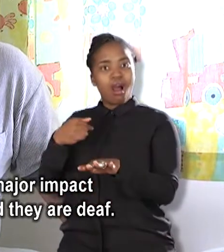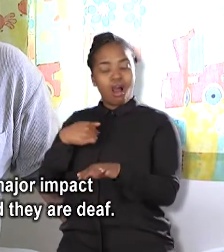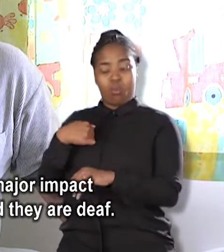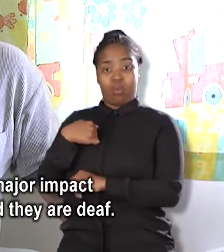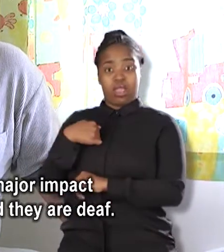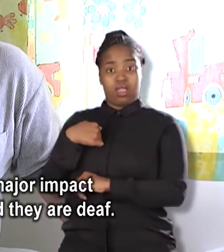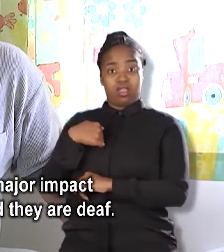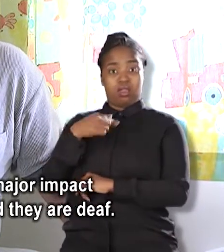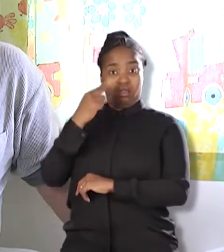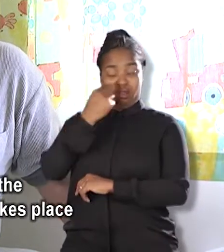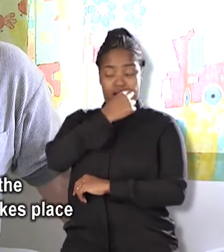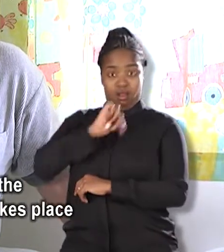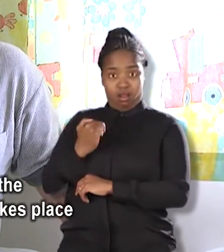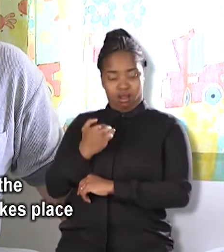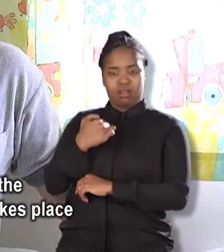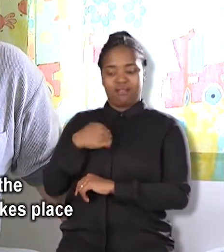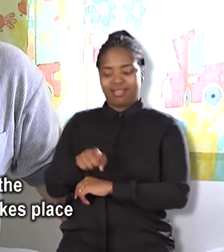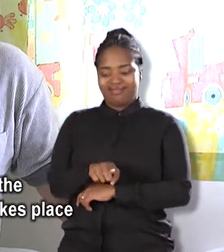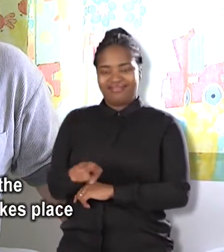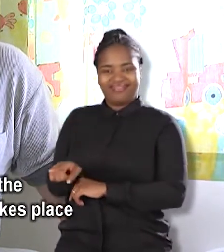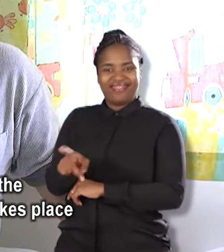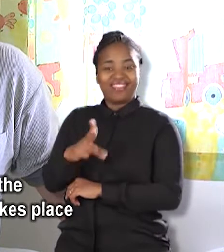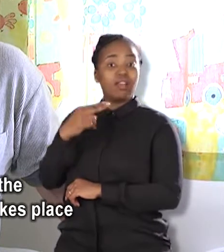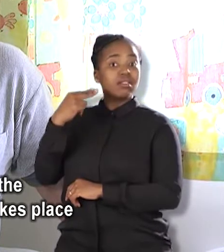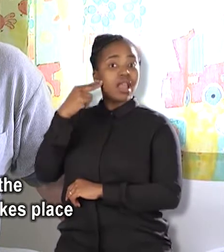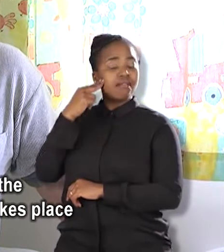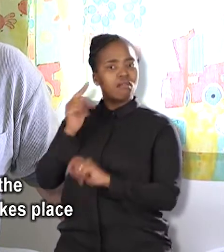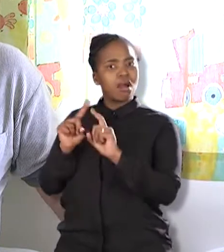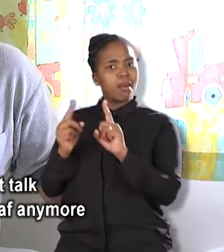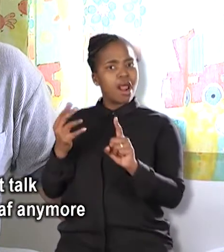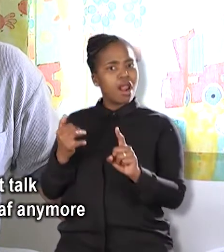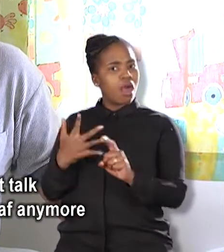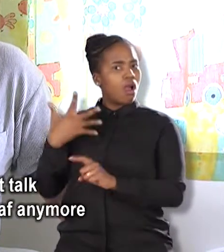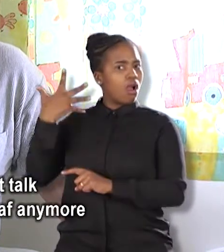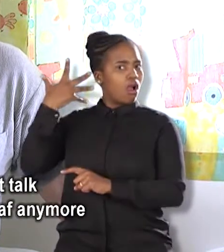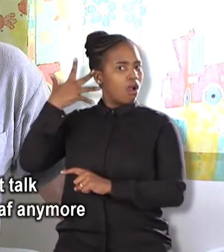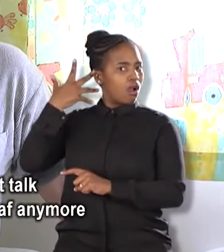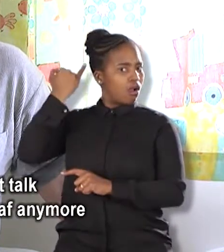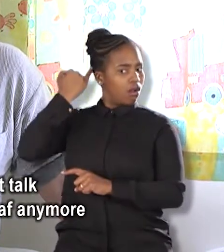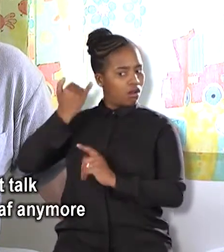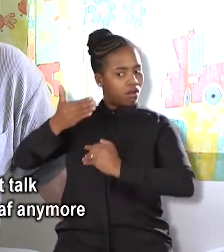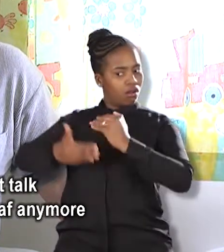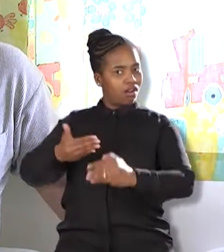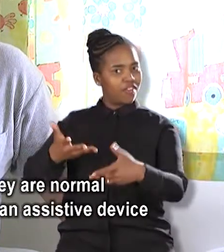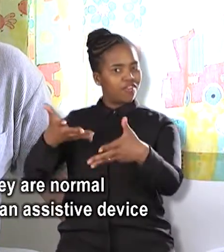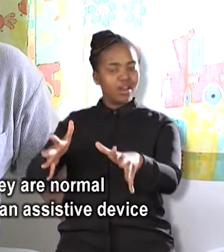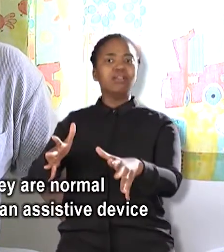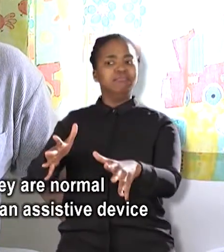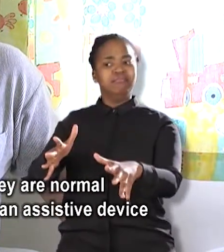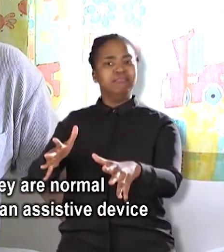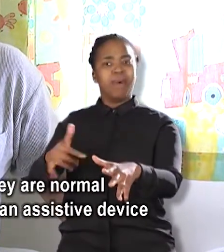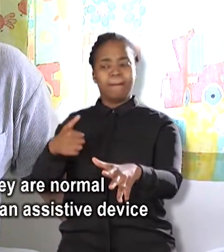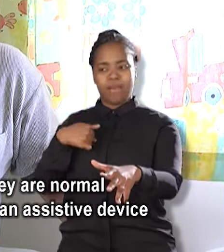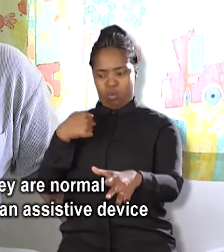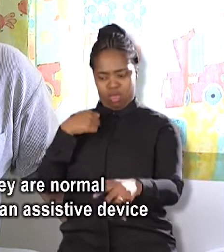blind and they are deaf. But now, after this, when the switch on takes place, we can't talk to them as deaf anymore because then they are